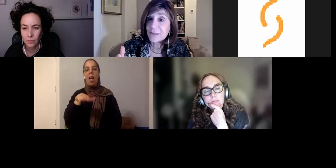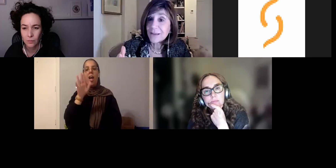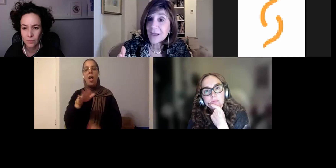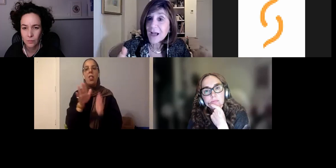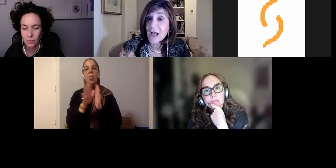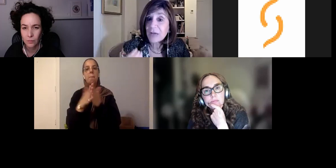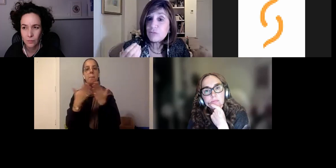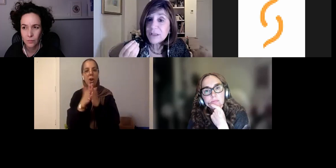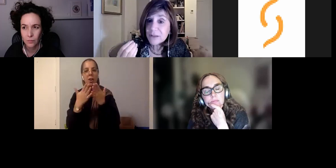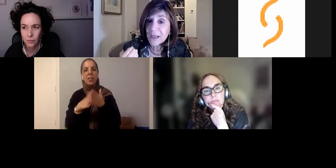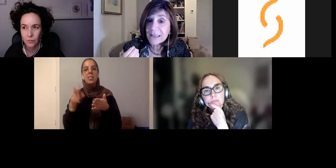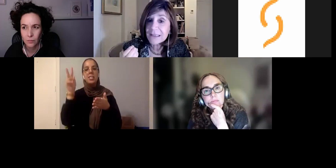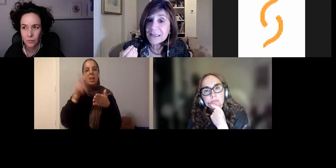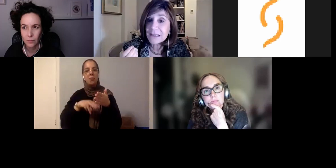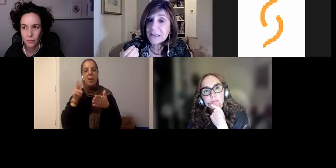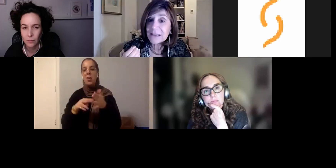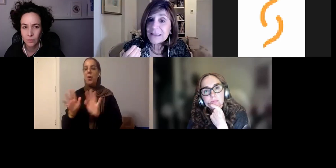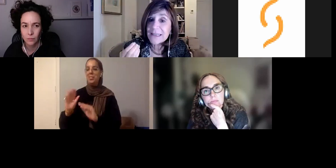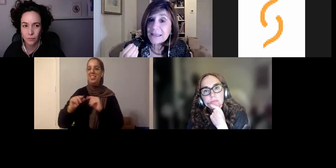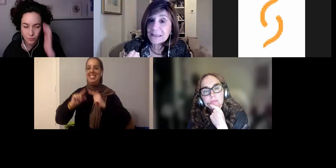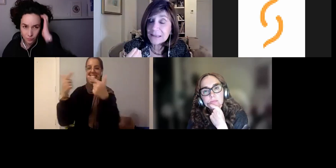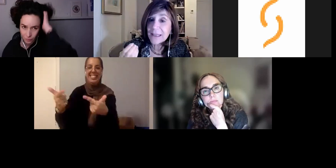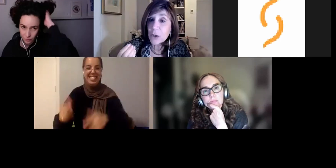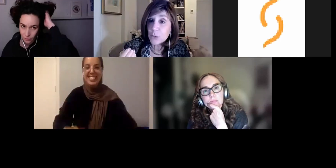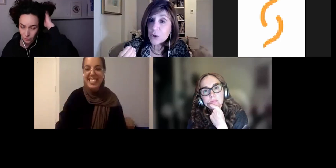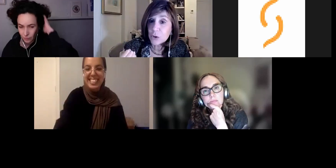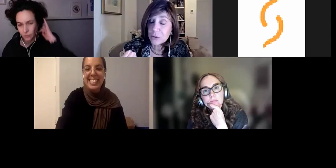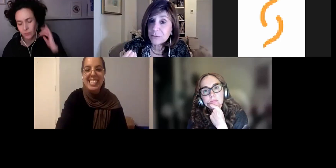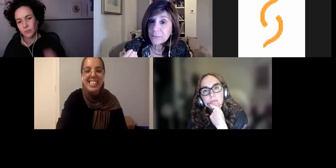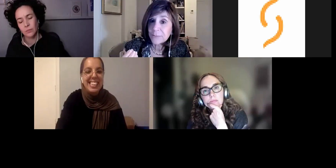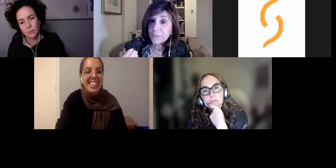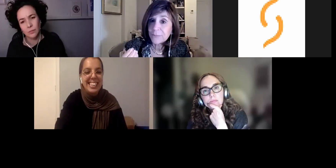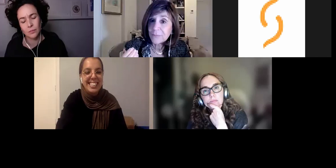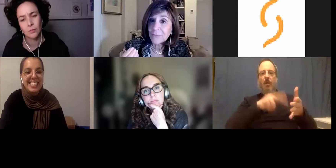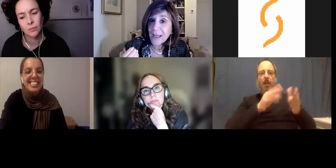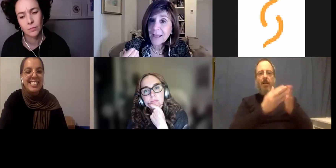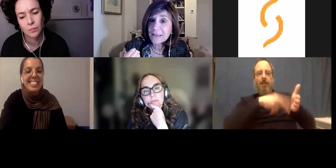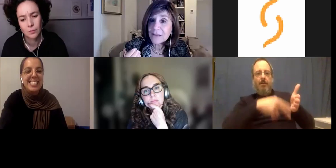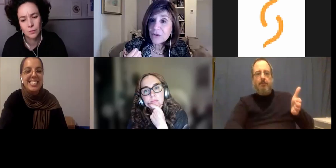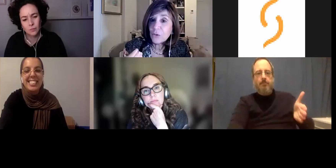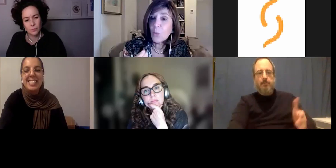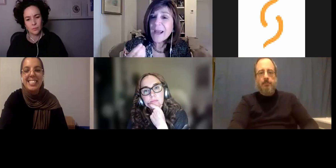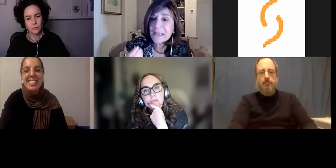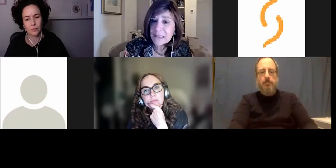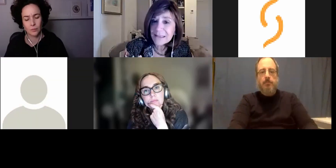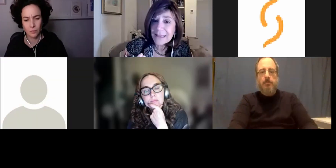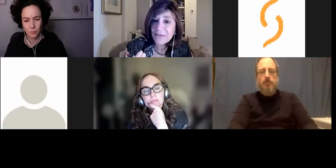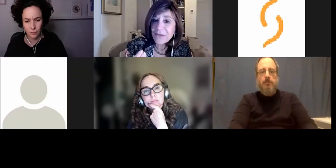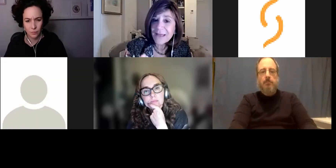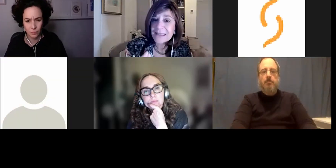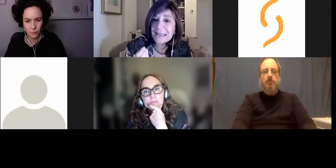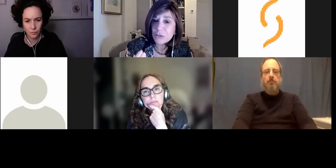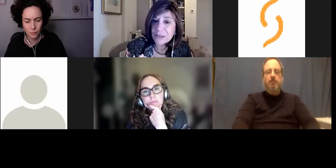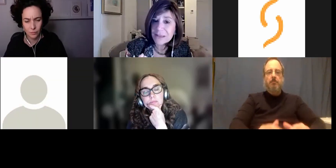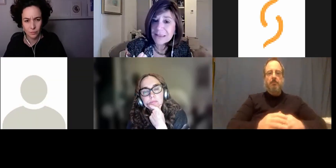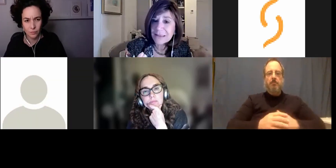out, I realized the debt that I owed her and the weight that